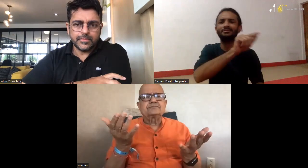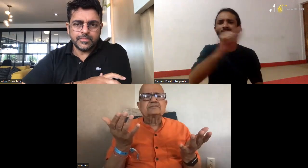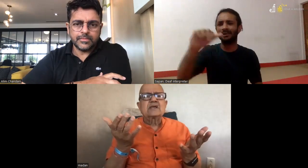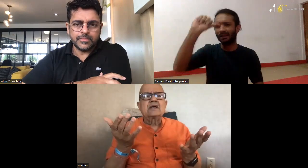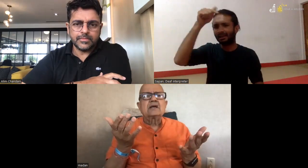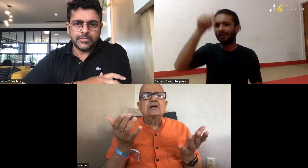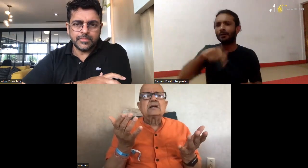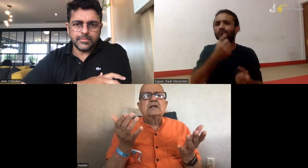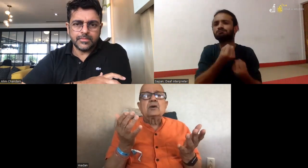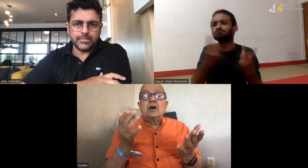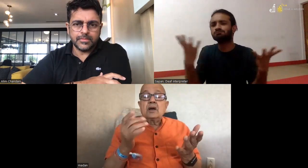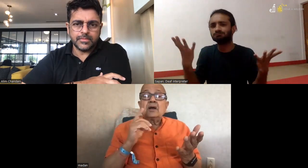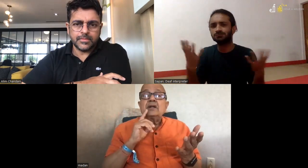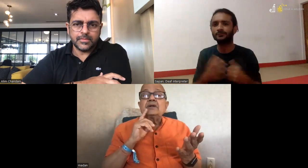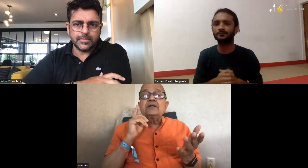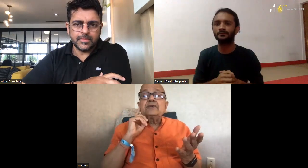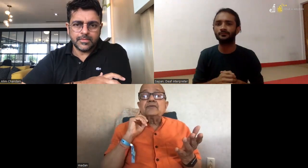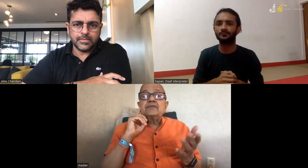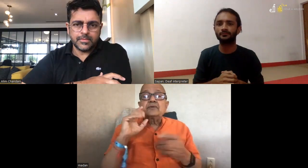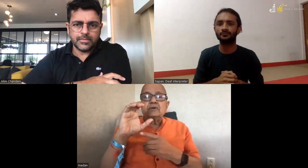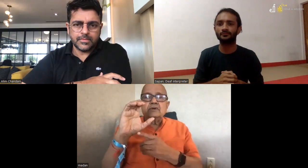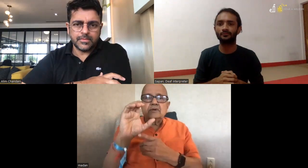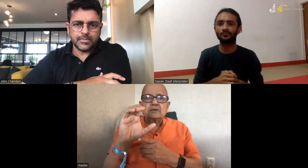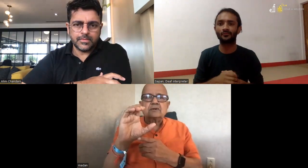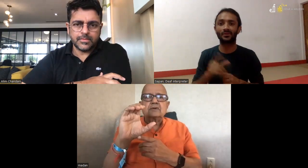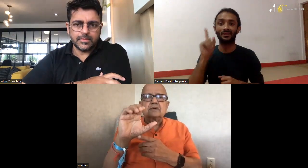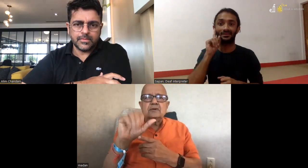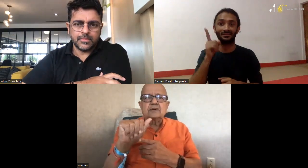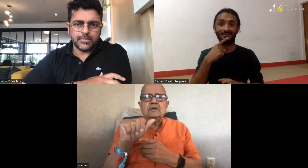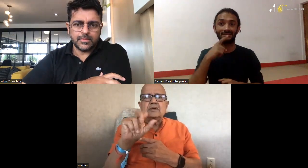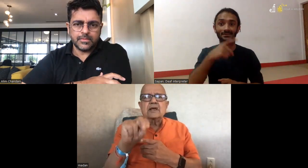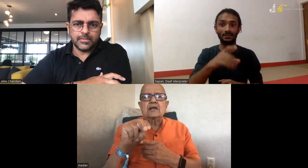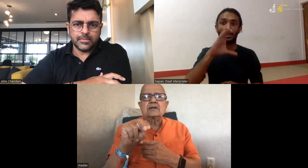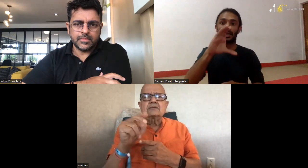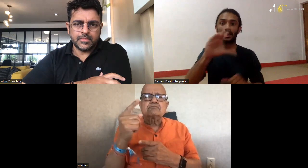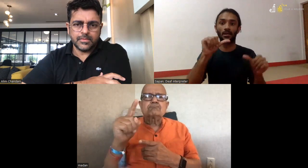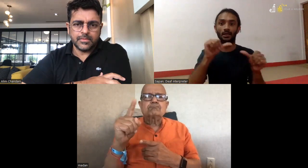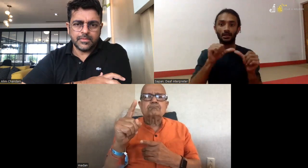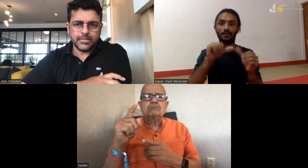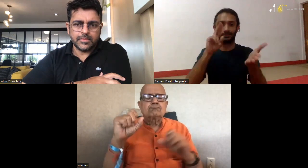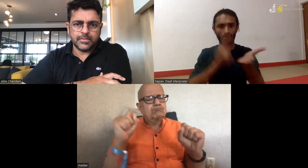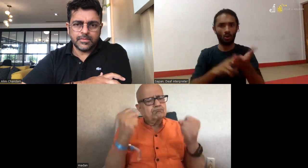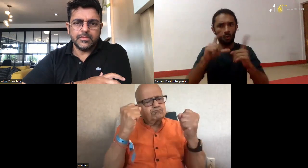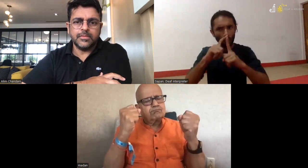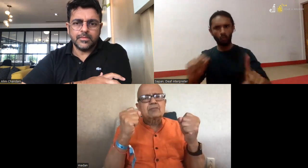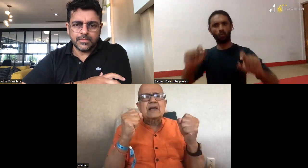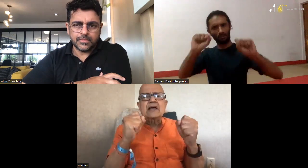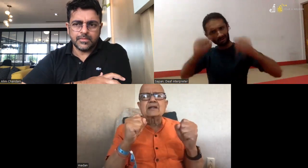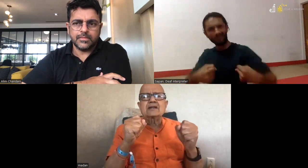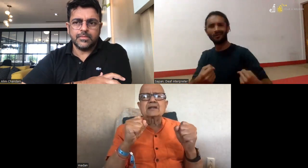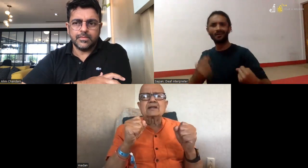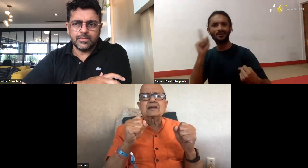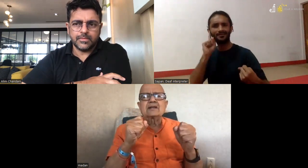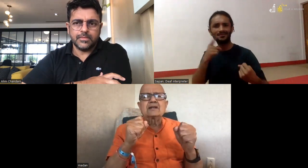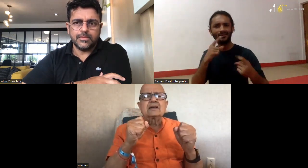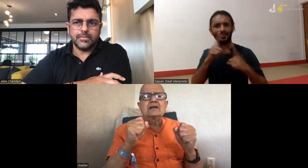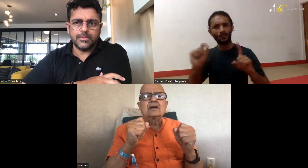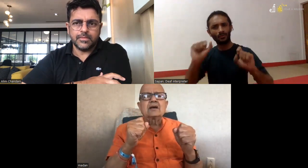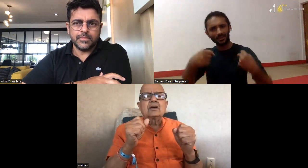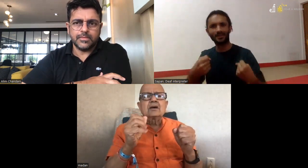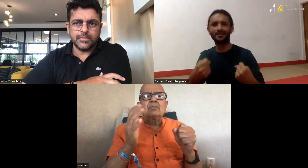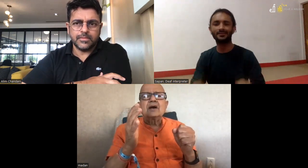And people who are actually living in India themselves, deaf themselves, who are 10th pass, 12th